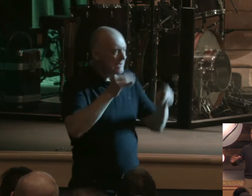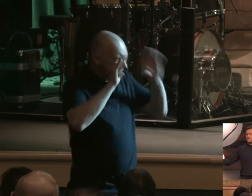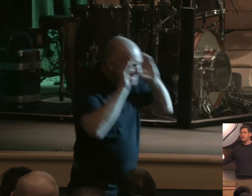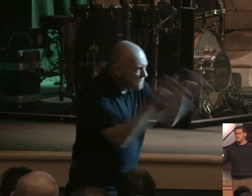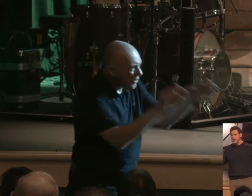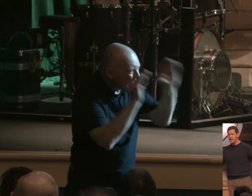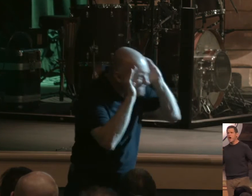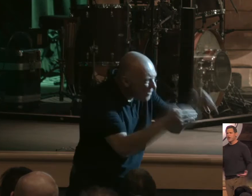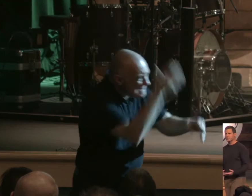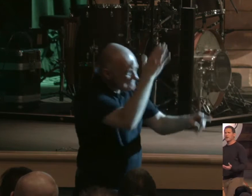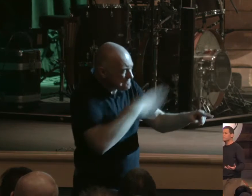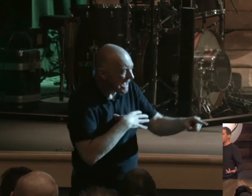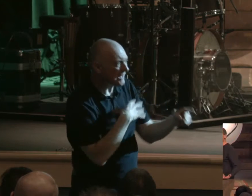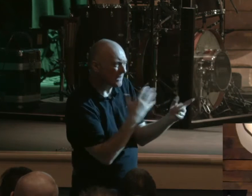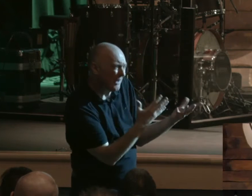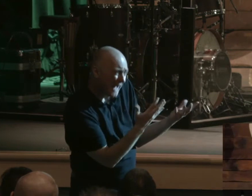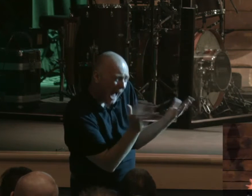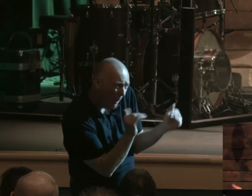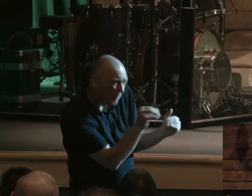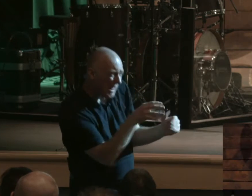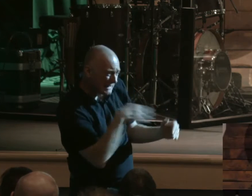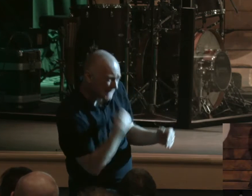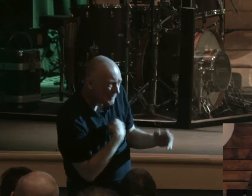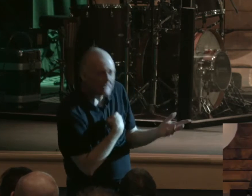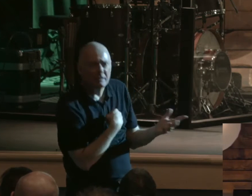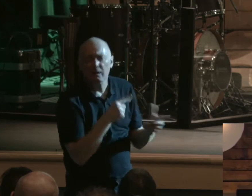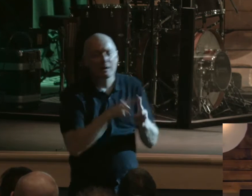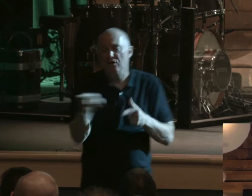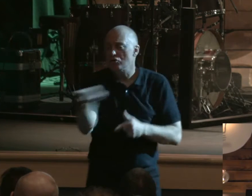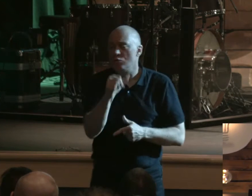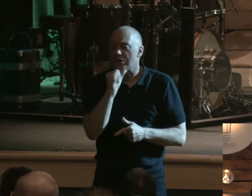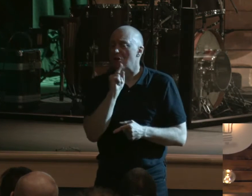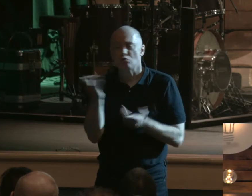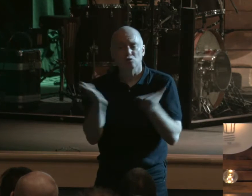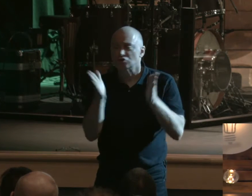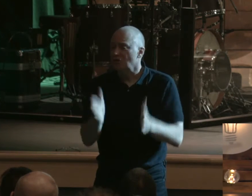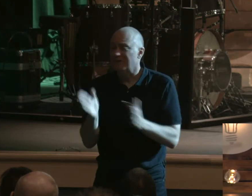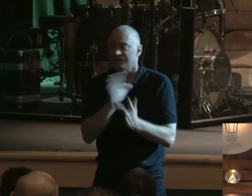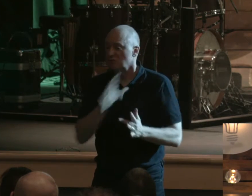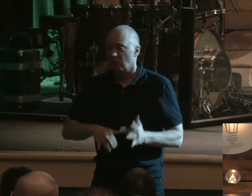lives in the fear of man, on some level, we are not true servants of Jesus Christ.